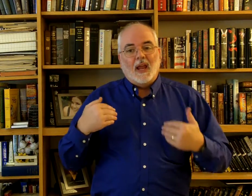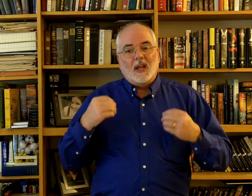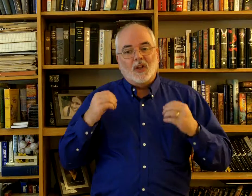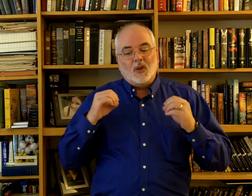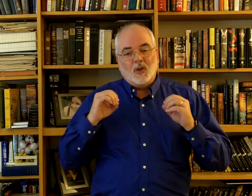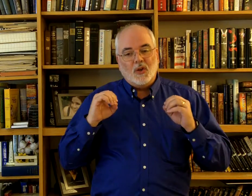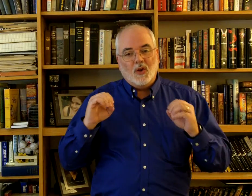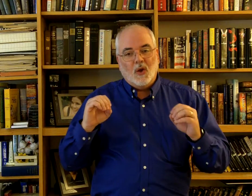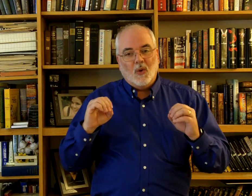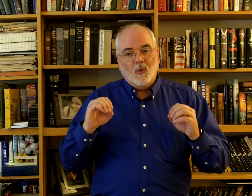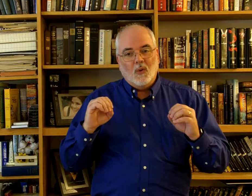no